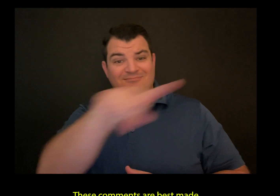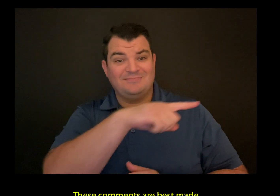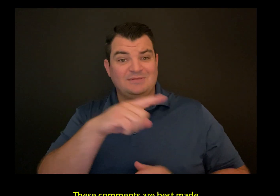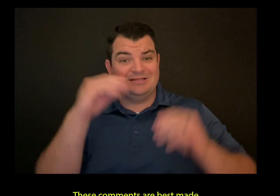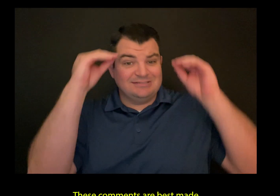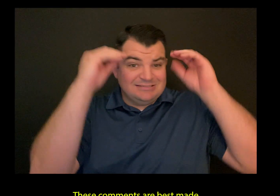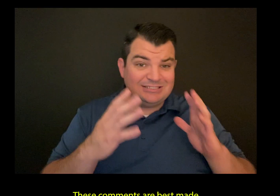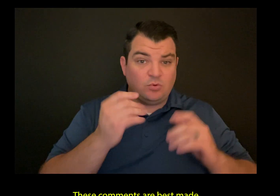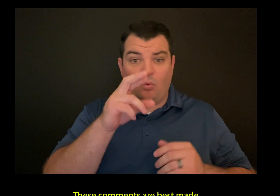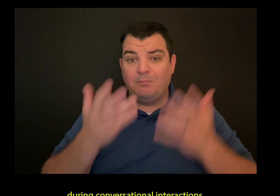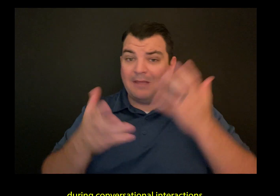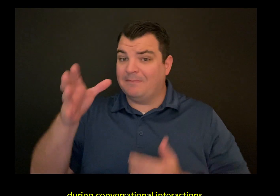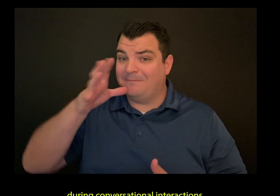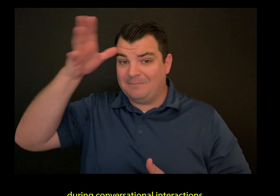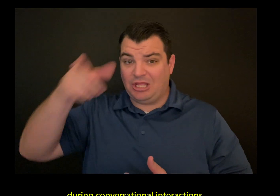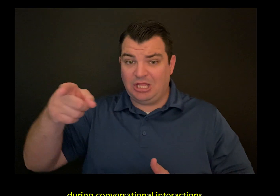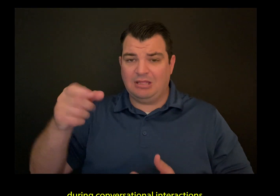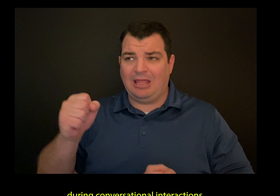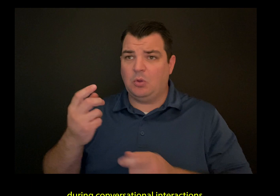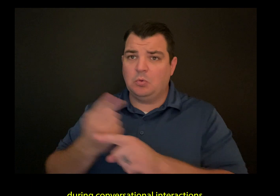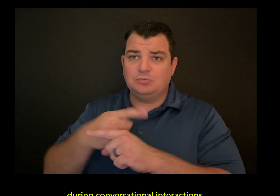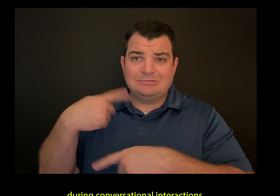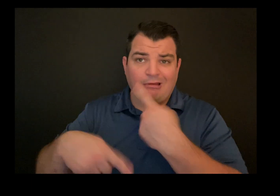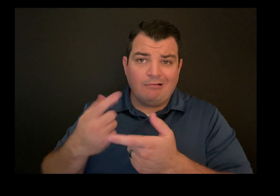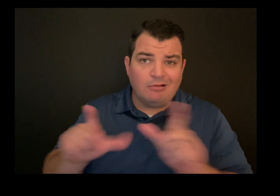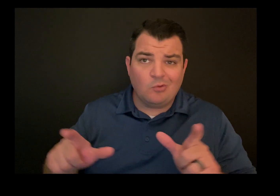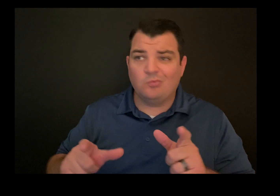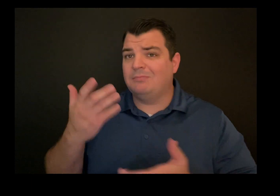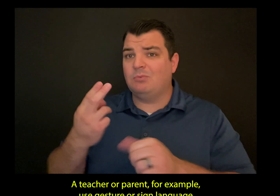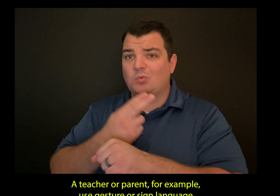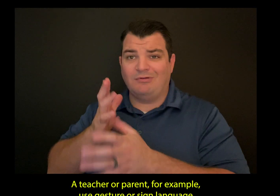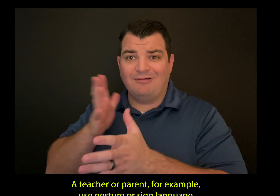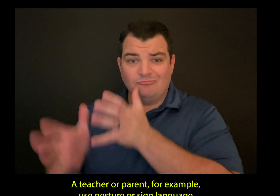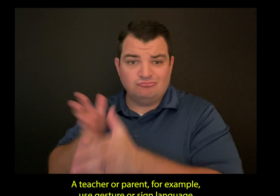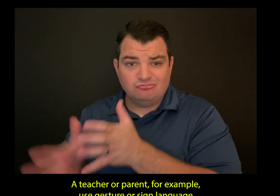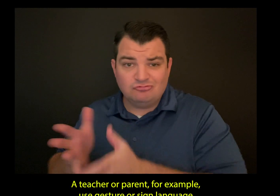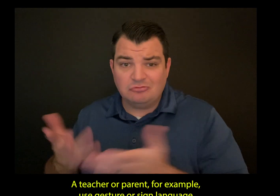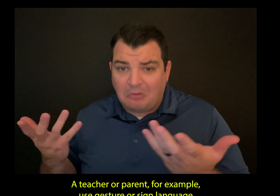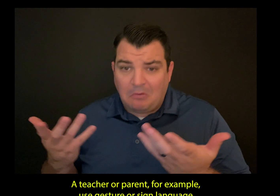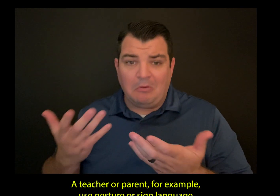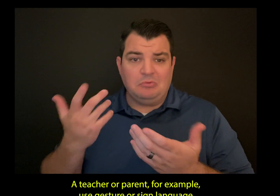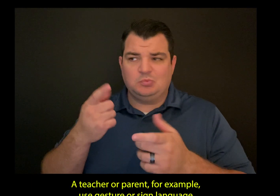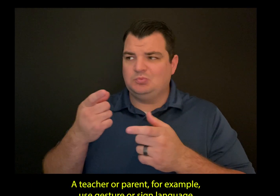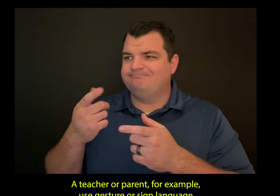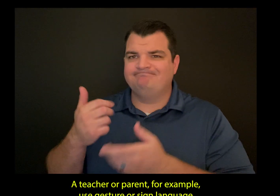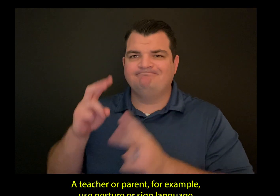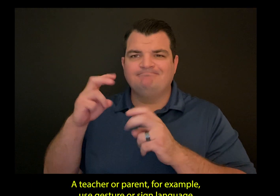These comments are best made during conversational interactions. A teacher or parent may, for example, use gesture or